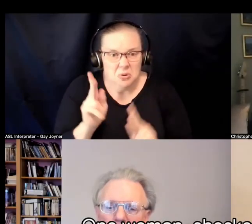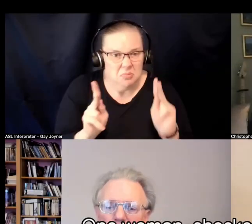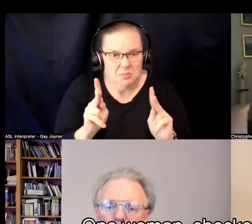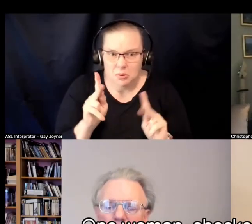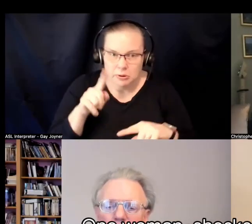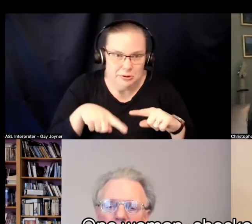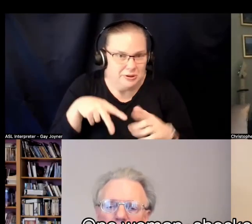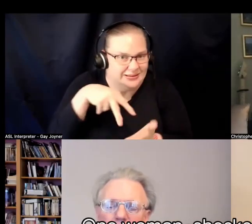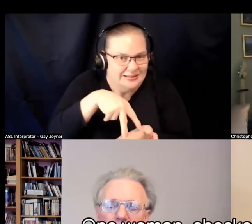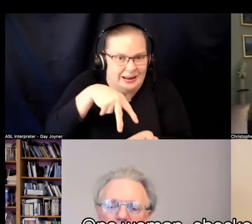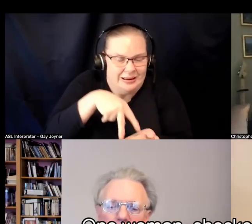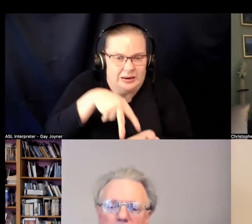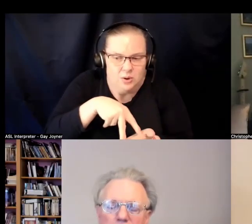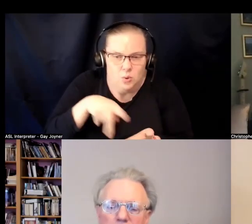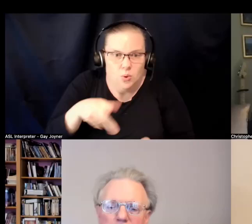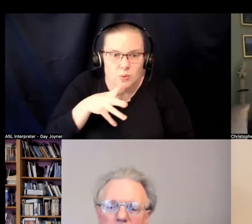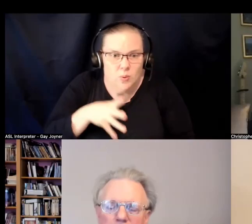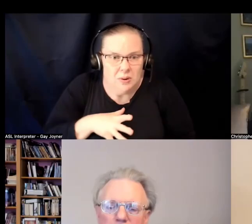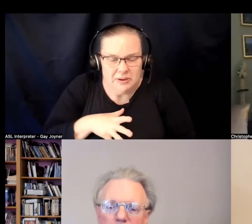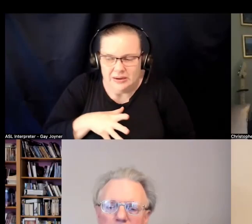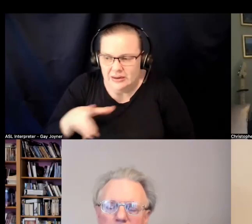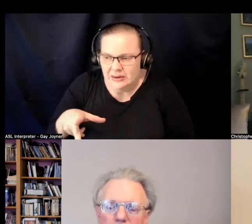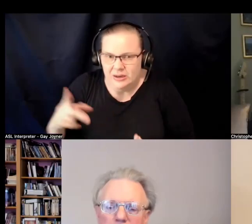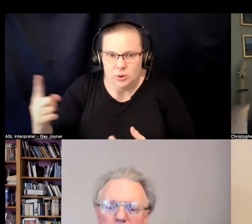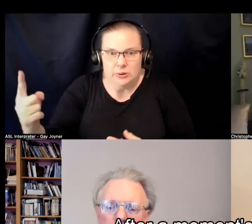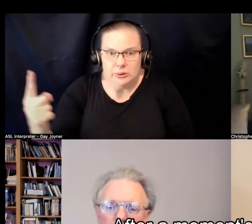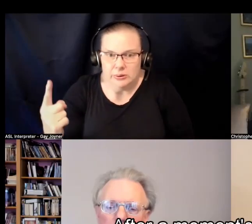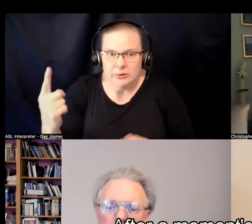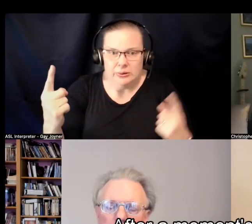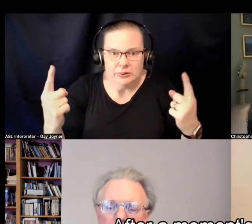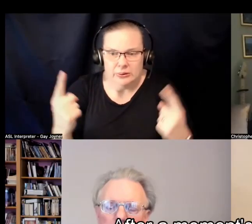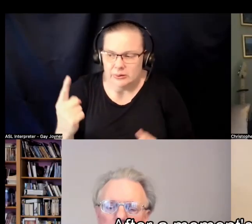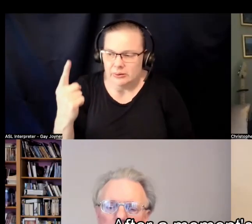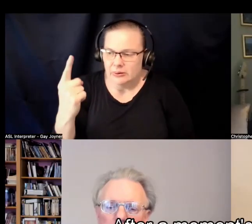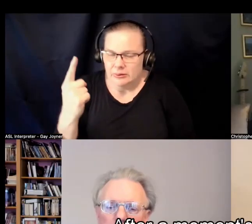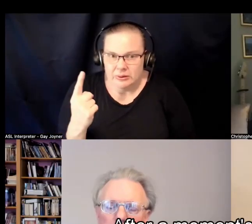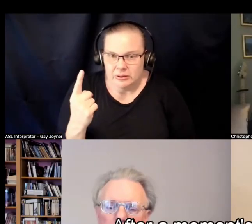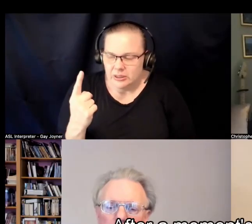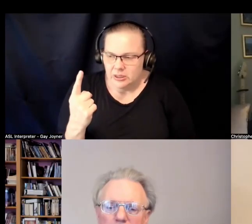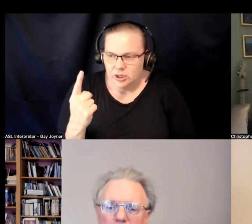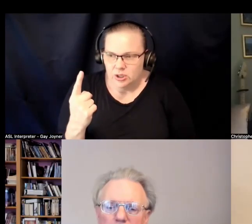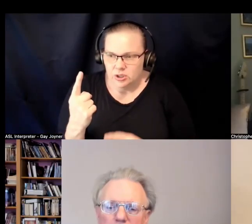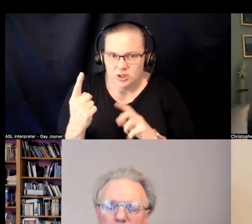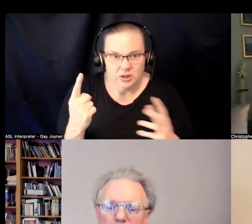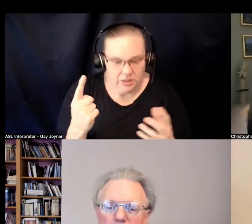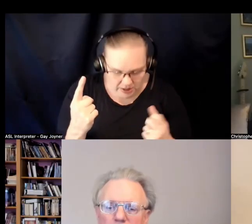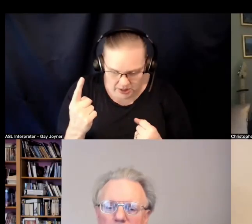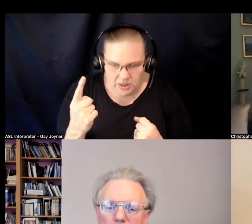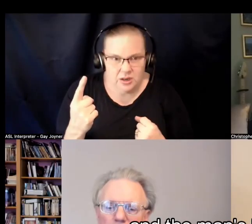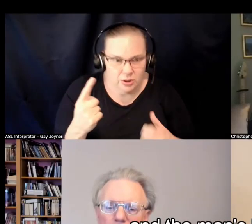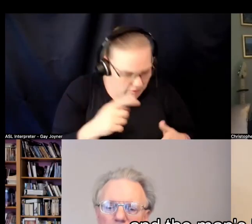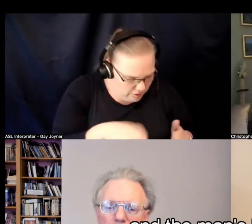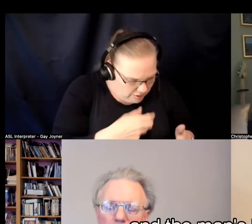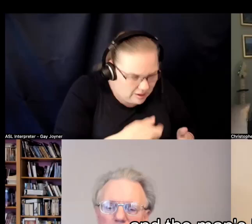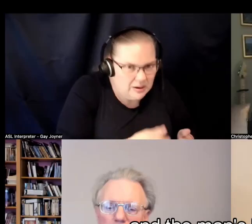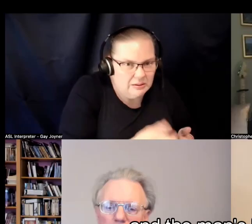woman, shocked at the sight of an Allied woman in the camp, slowly approached her. After a moment's hesitation, Anna groped for items at the bottom of her purse